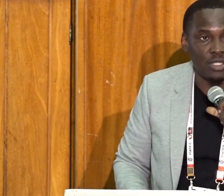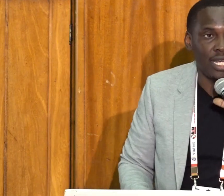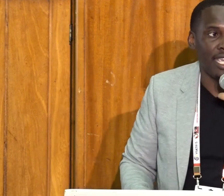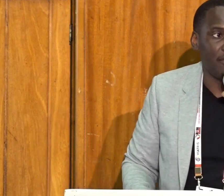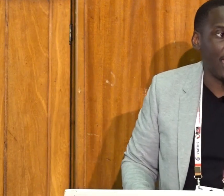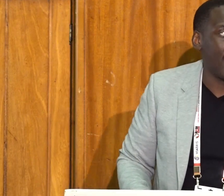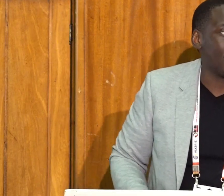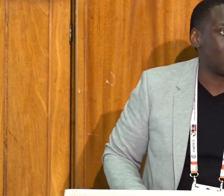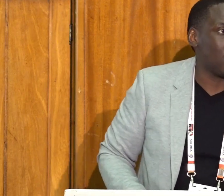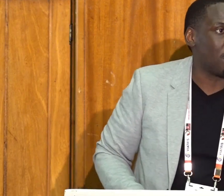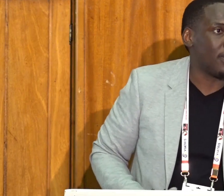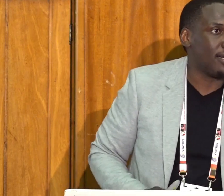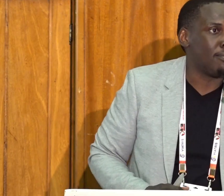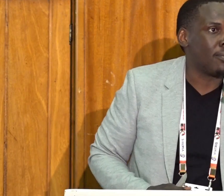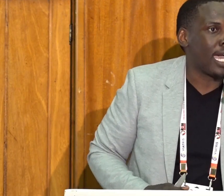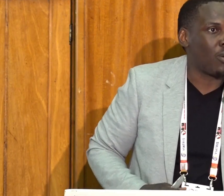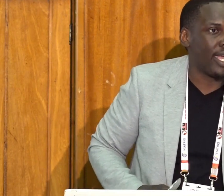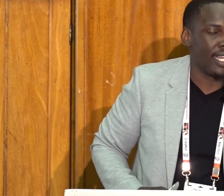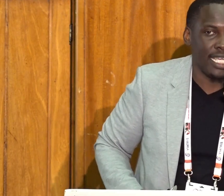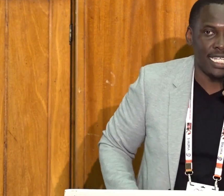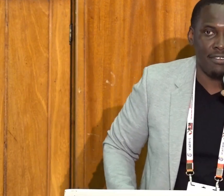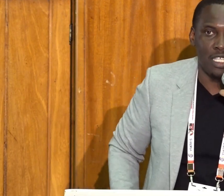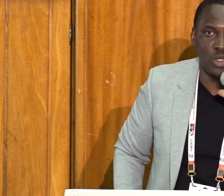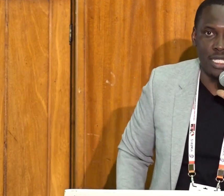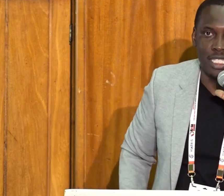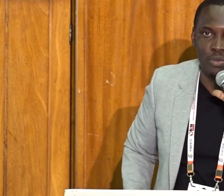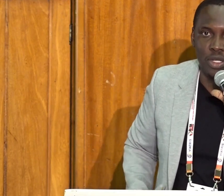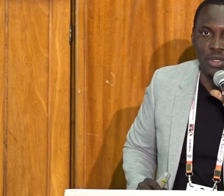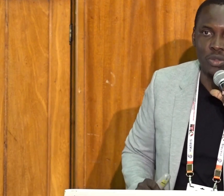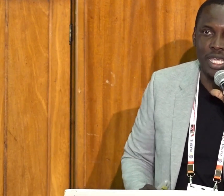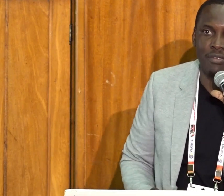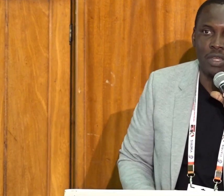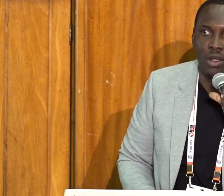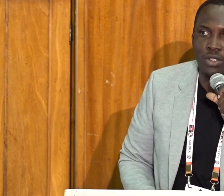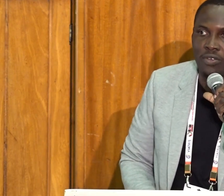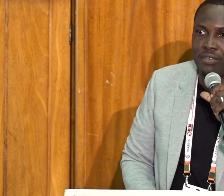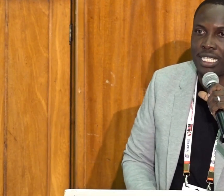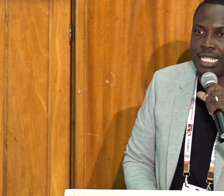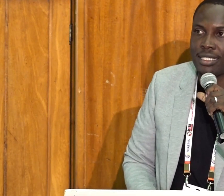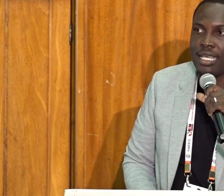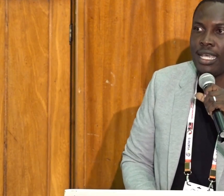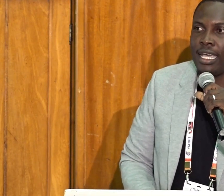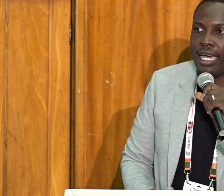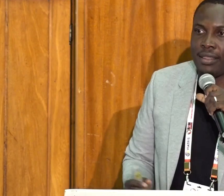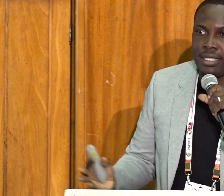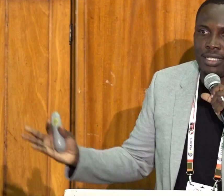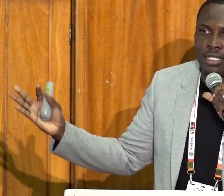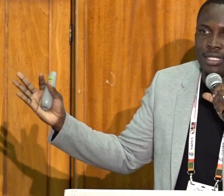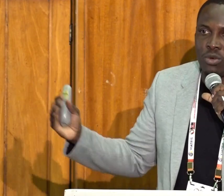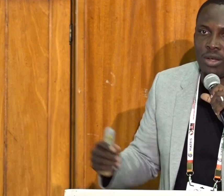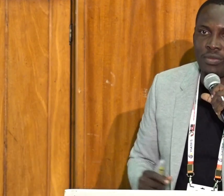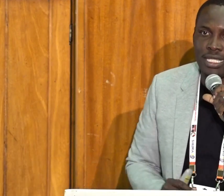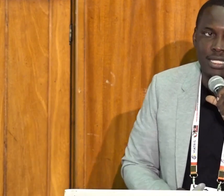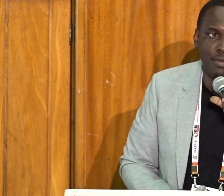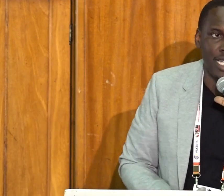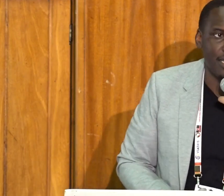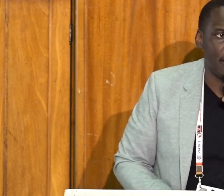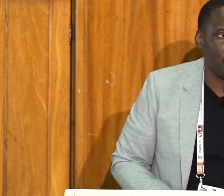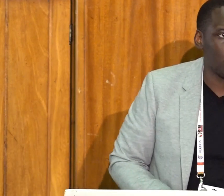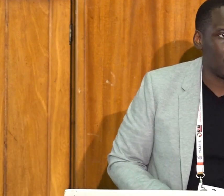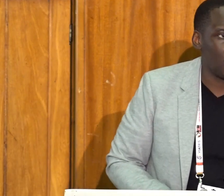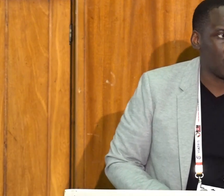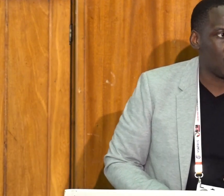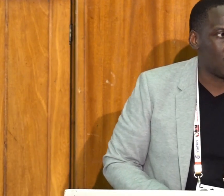they actually have a higher risk of acquiring HIV during this period. We have a lot of evidence. This is just one of the